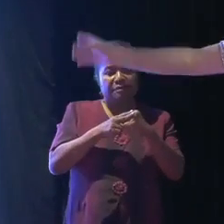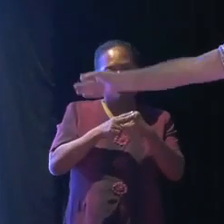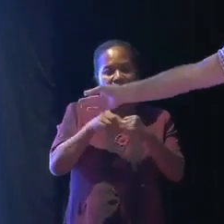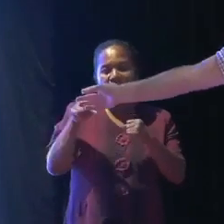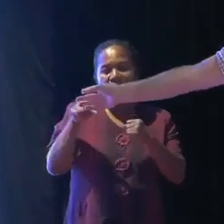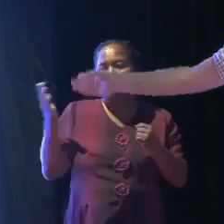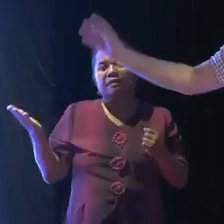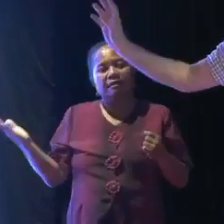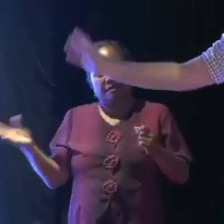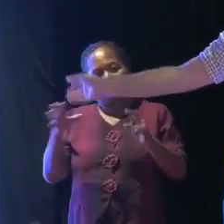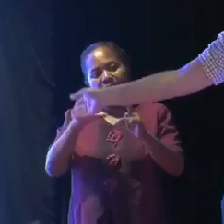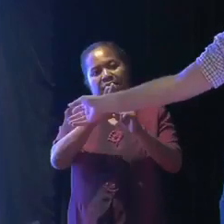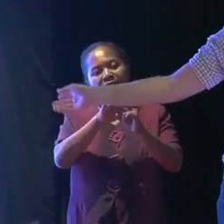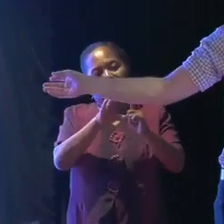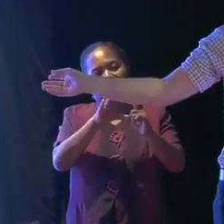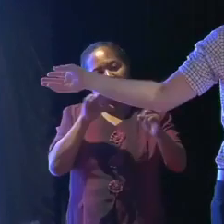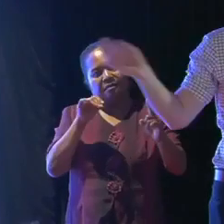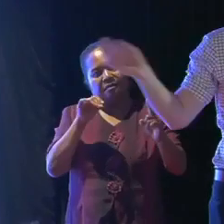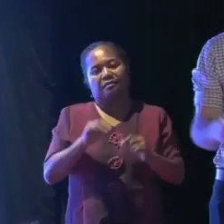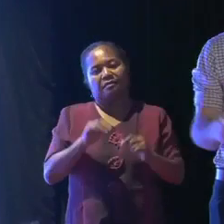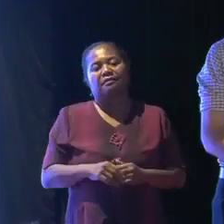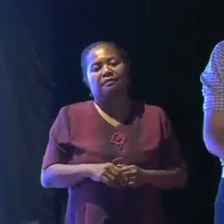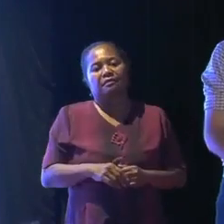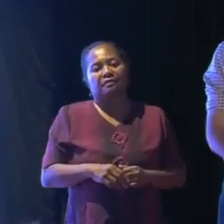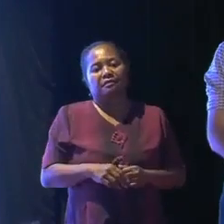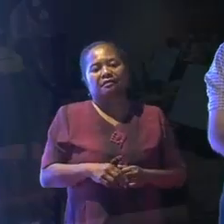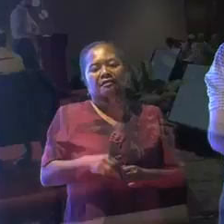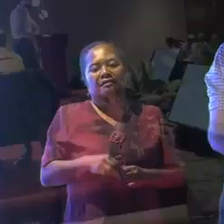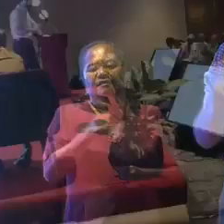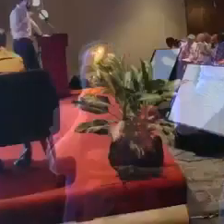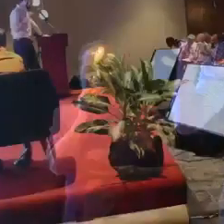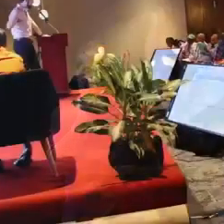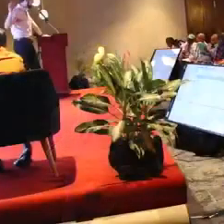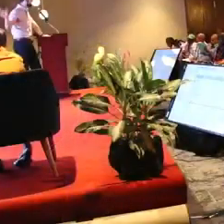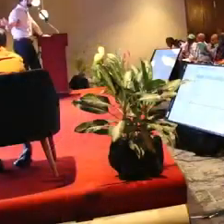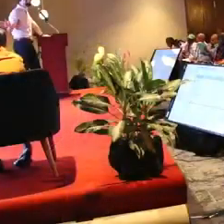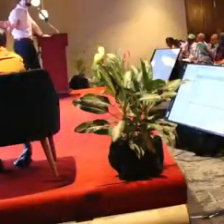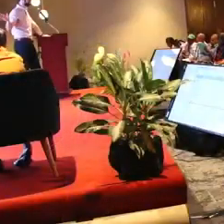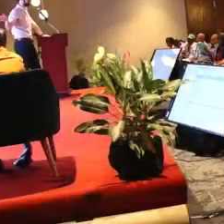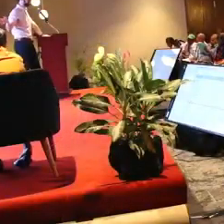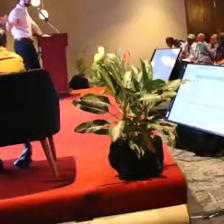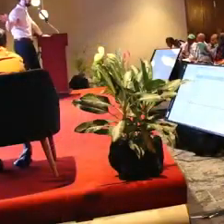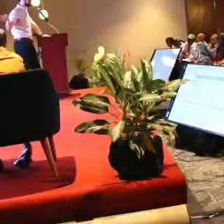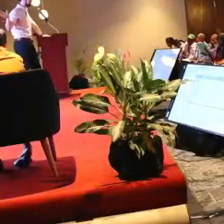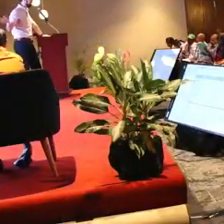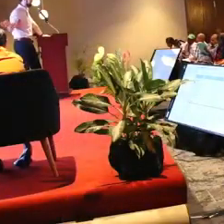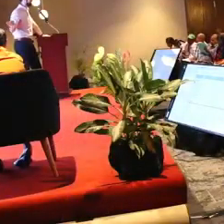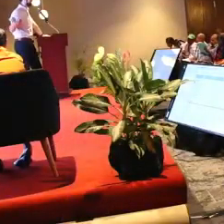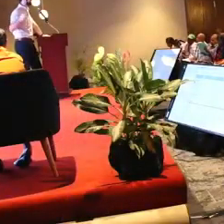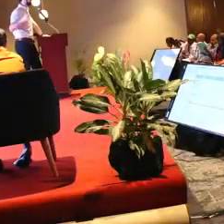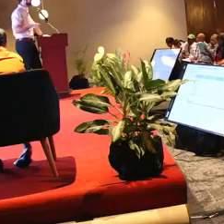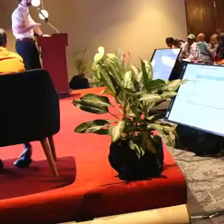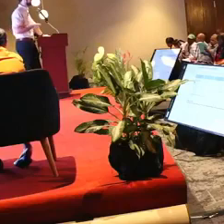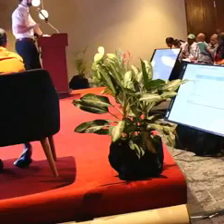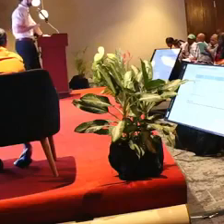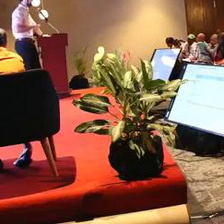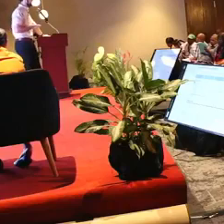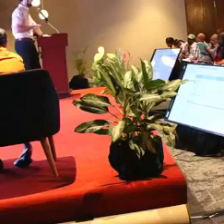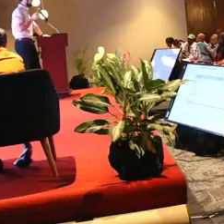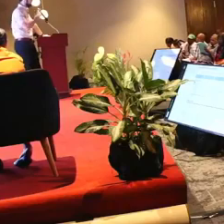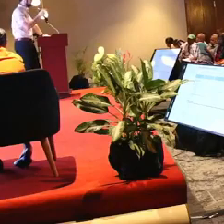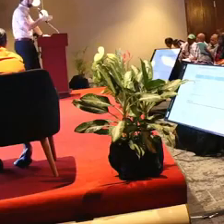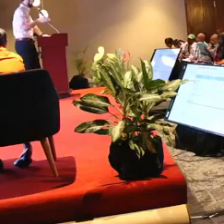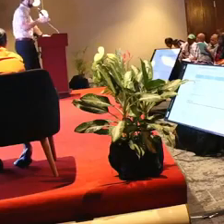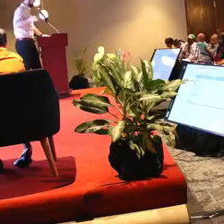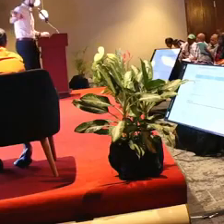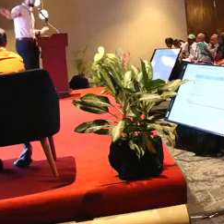example, successful payment, took a couple of seconds, and I can download my receipt immediately.